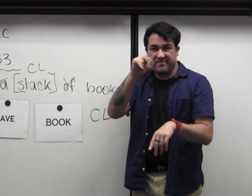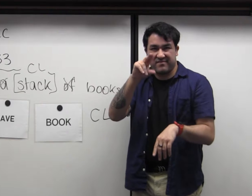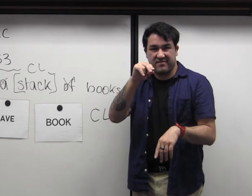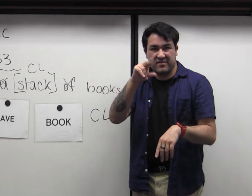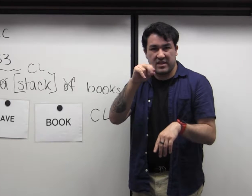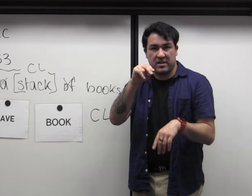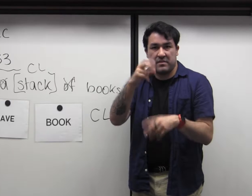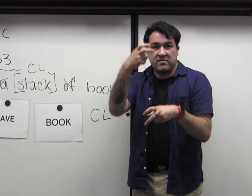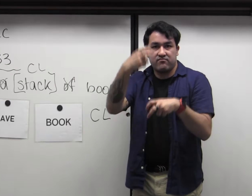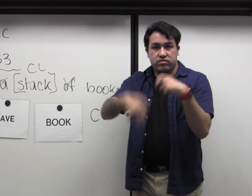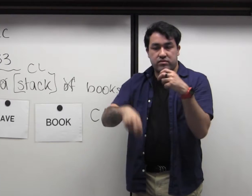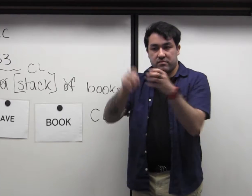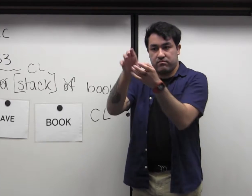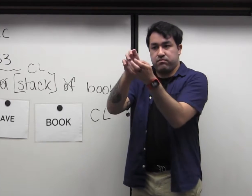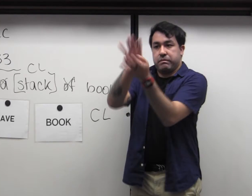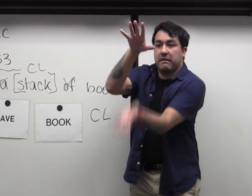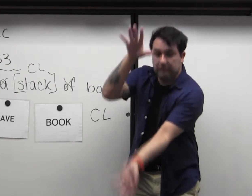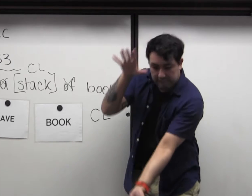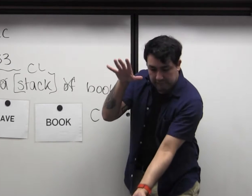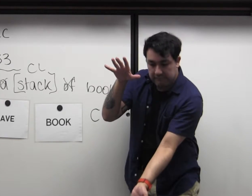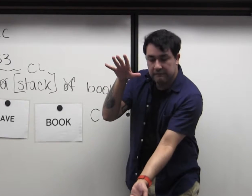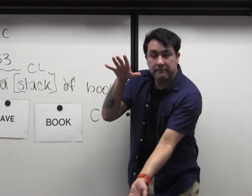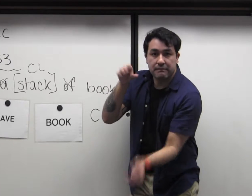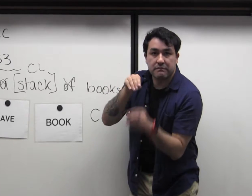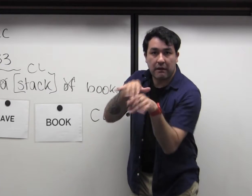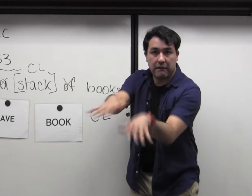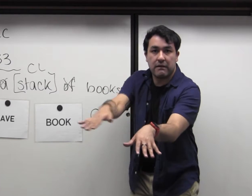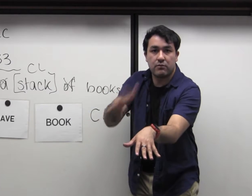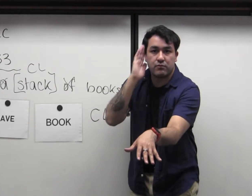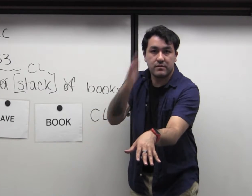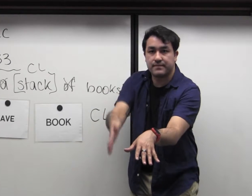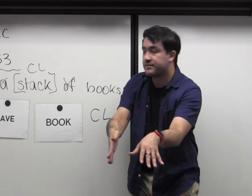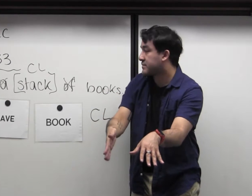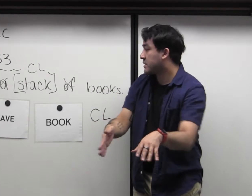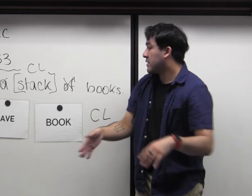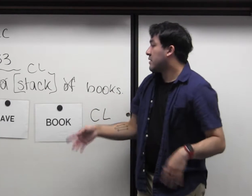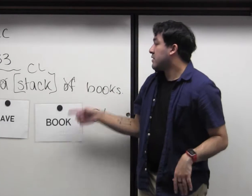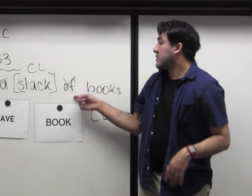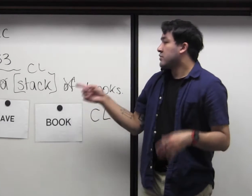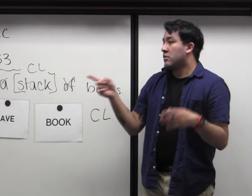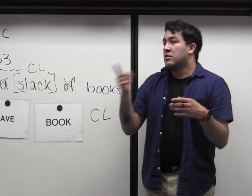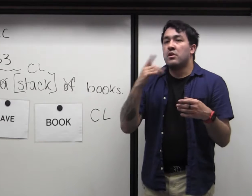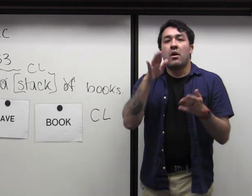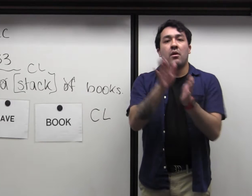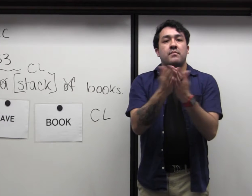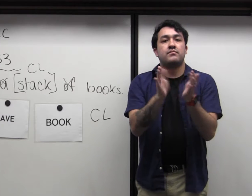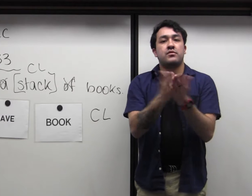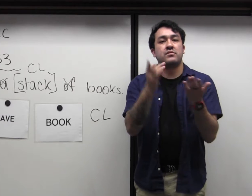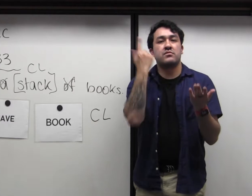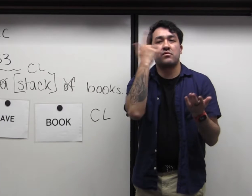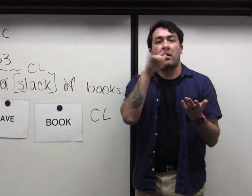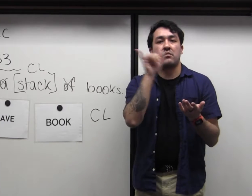arm or into one hand unless it's, you know, really skinny. If you tried, they would probably just fall all over the